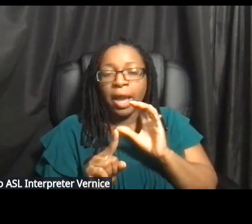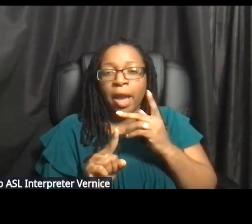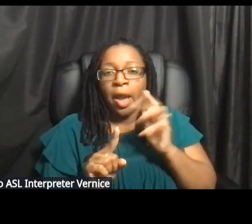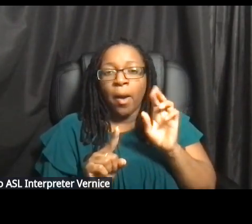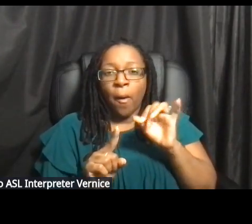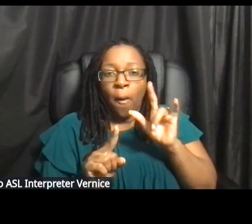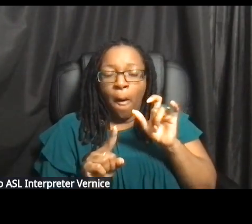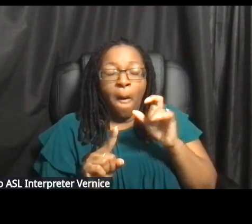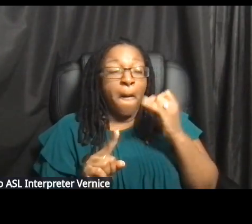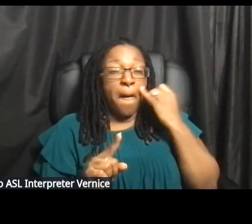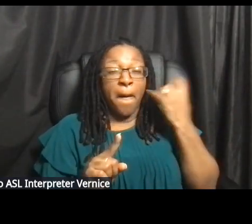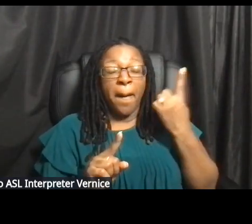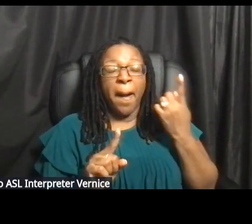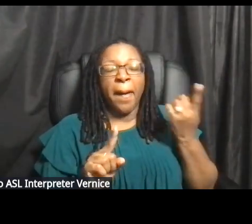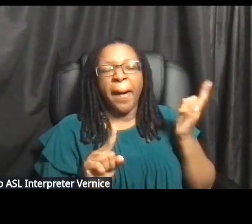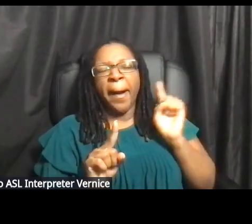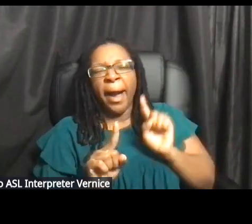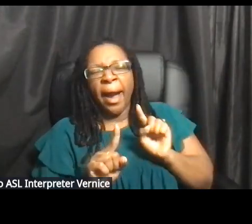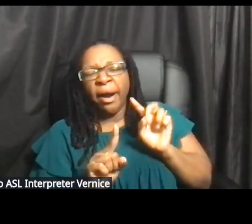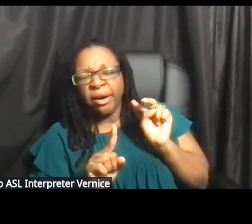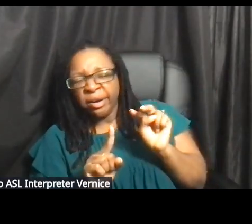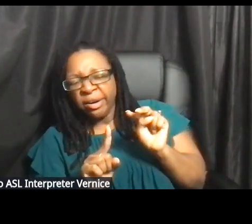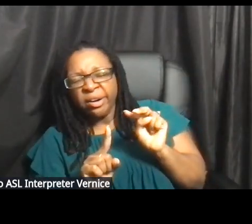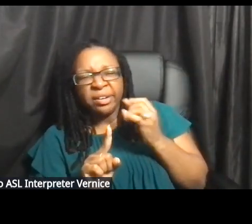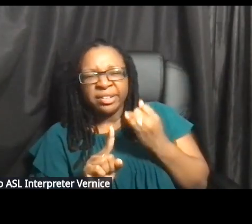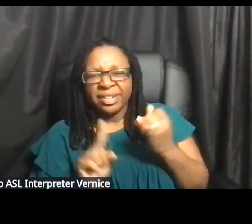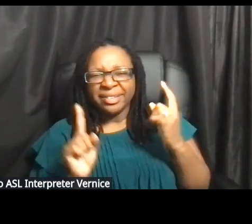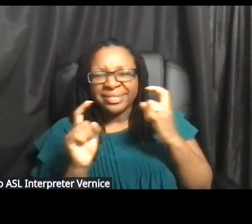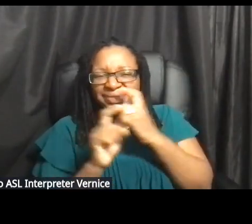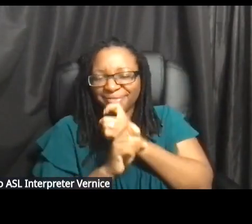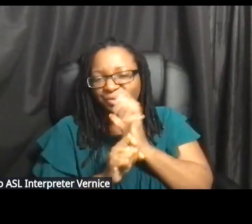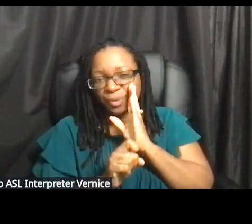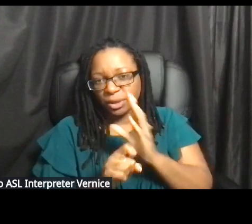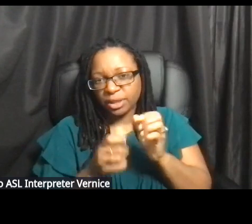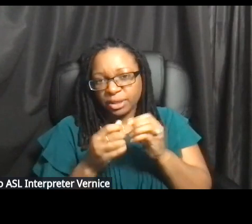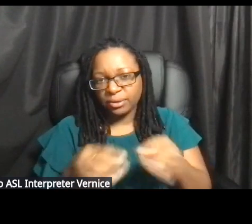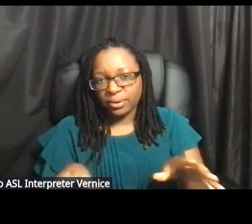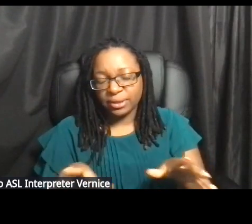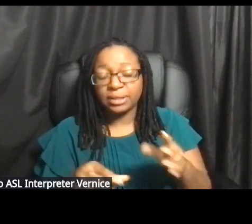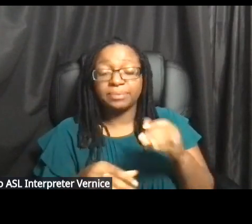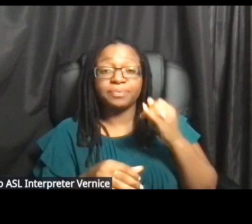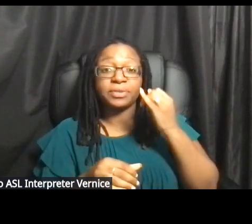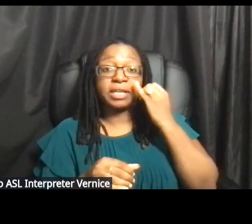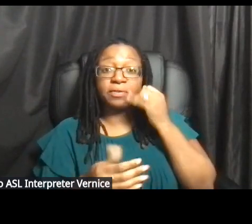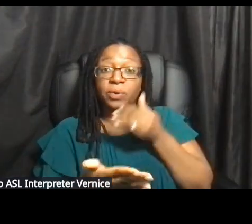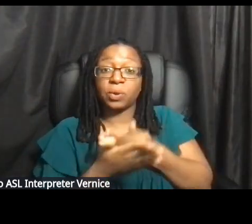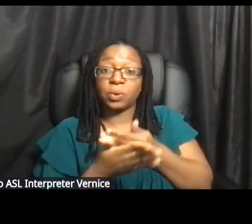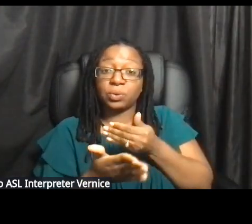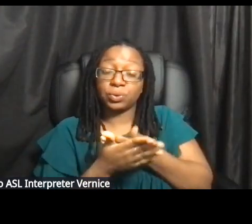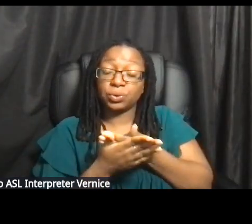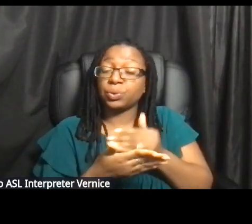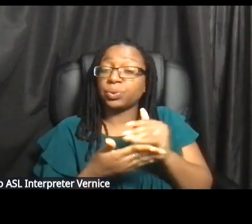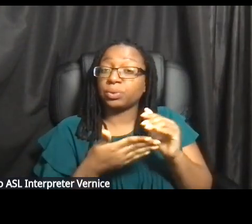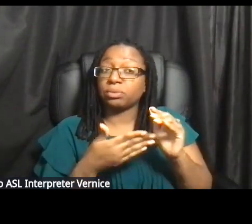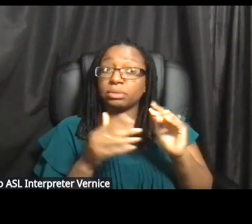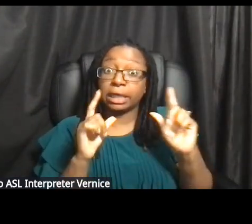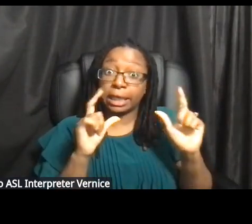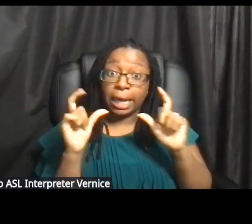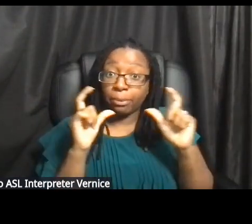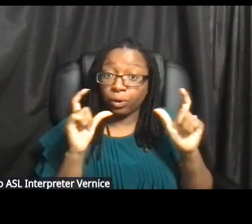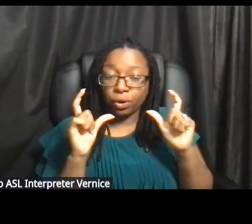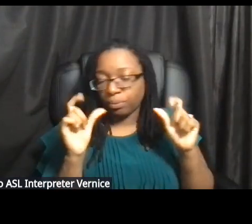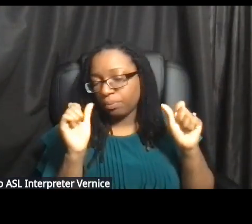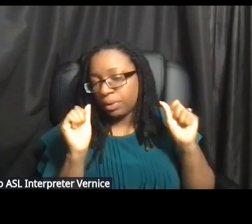shoulder, your encryption stops being useful. If there is a camera in the area where you're connected, you could be traced back to